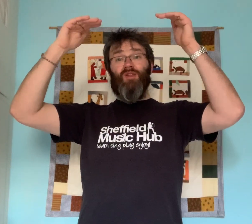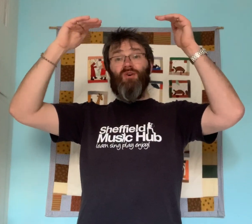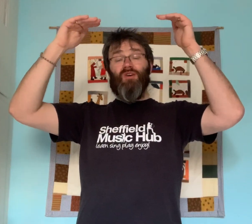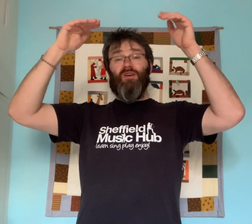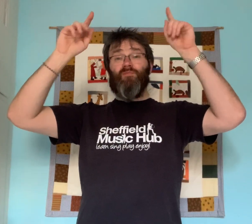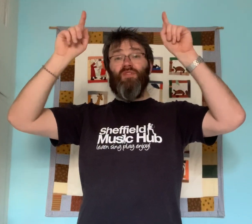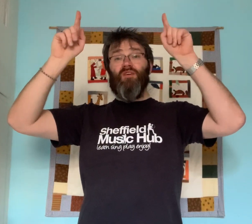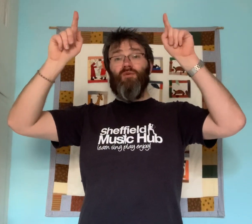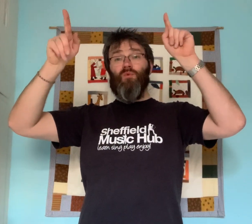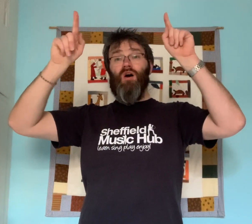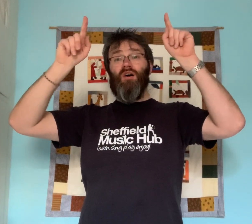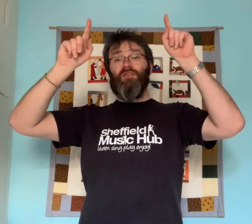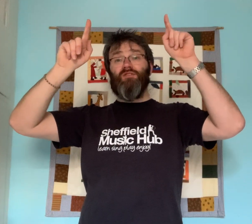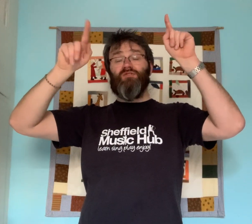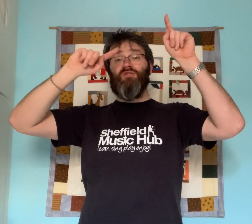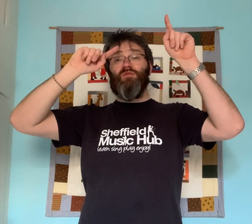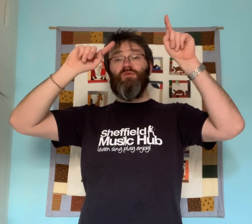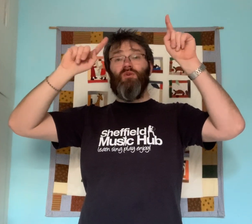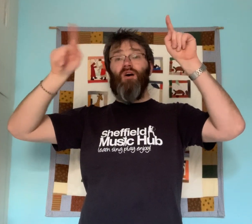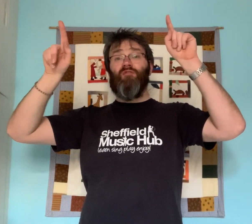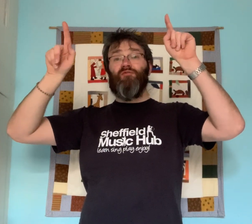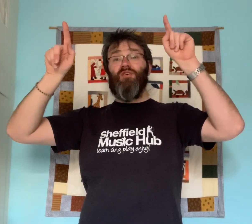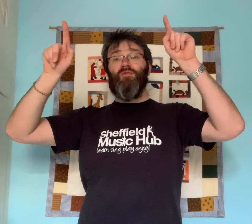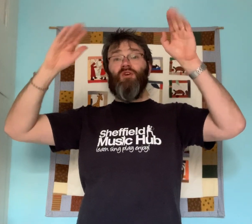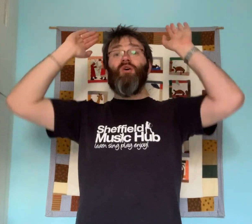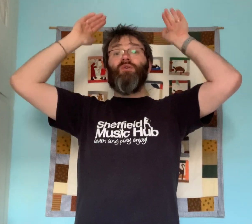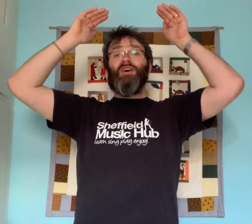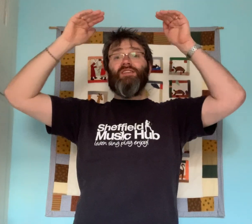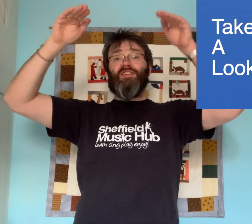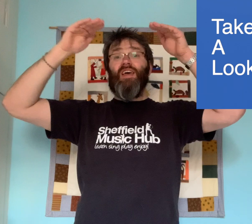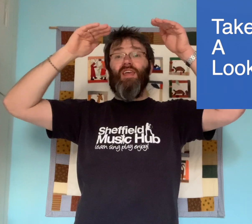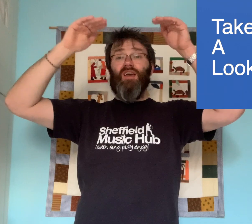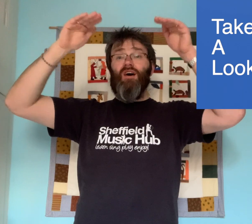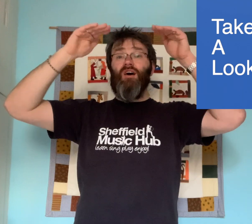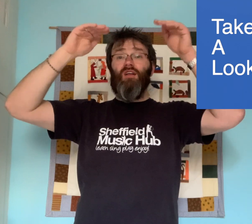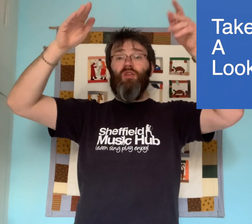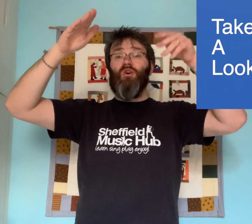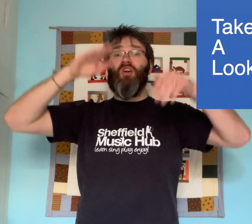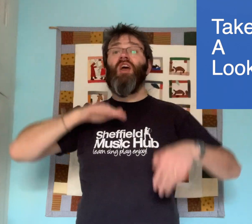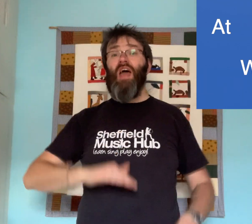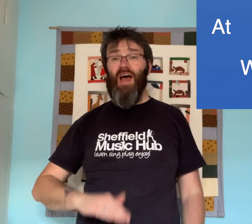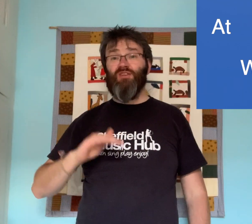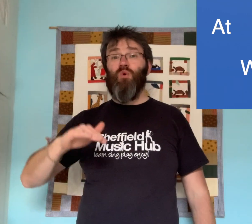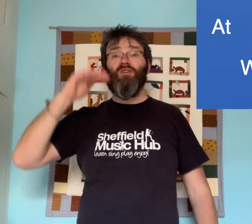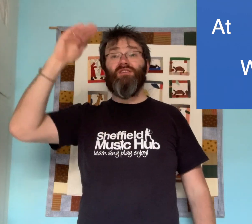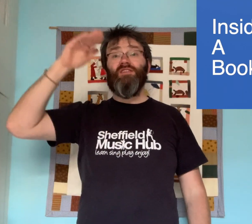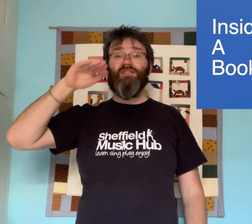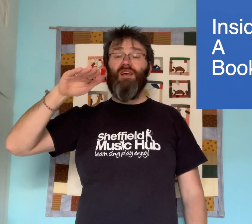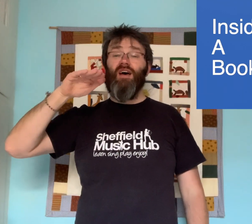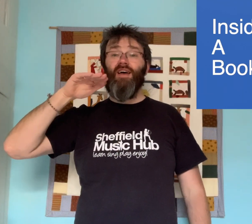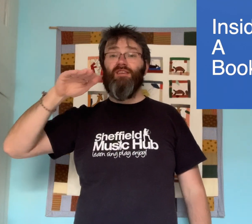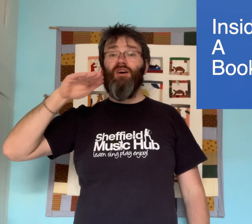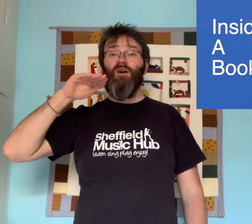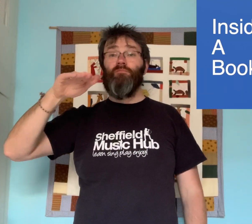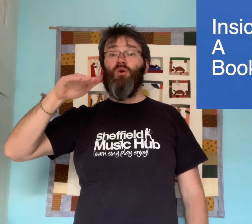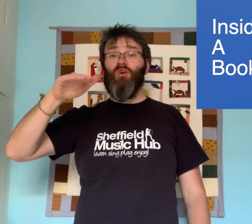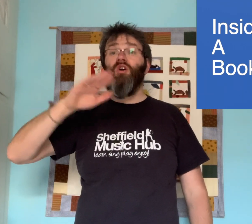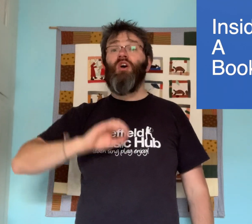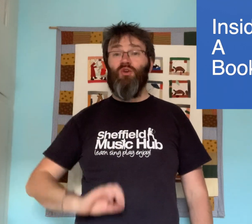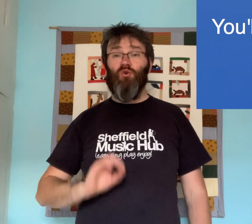look. 1, 2, off you go. Take a look at what's inside a book. You'll